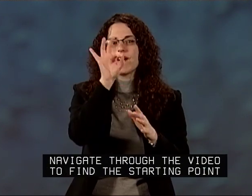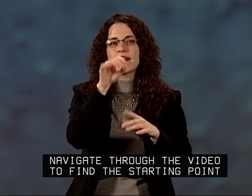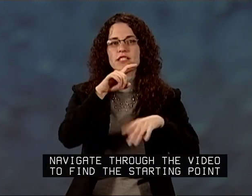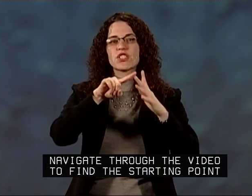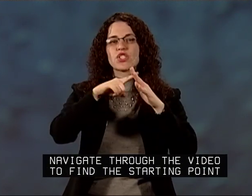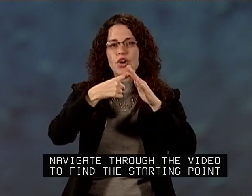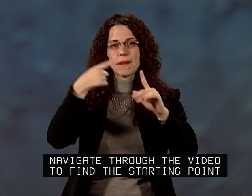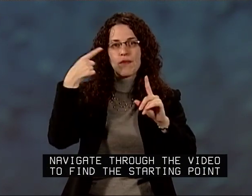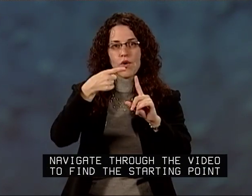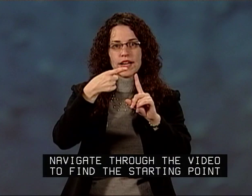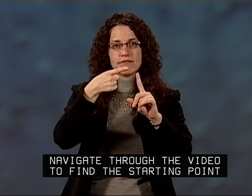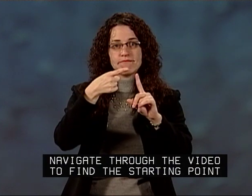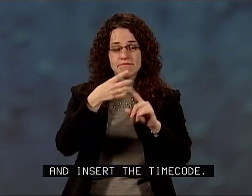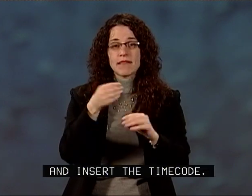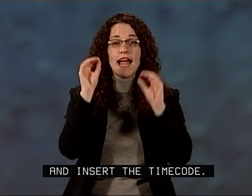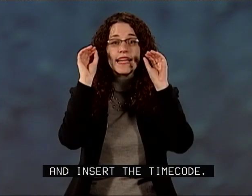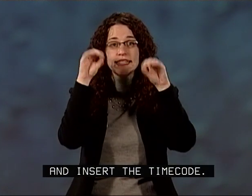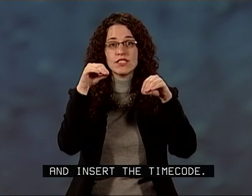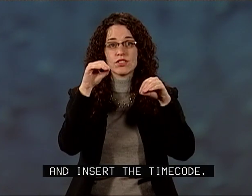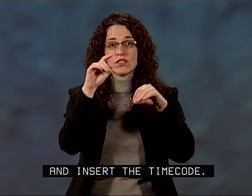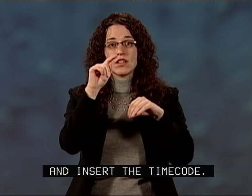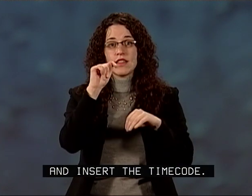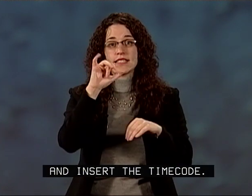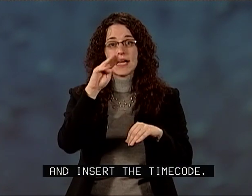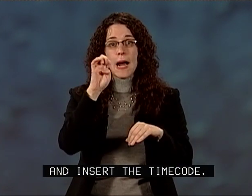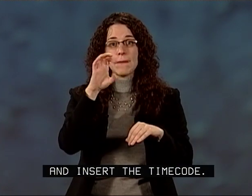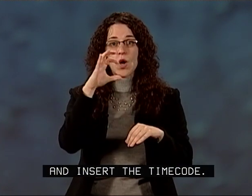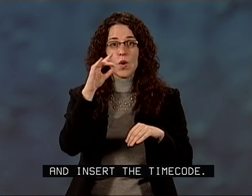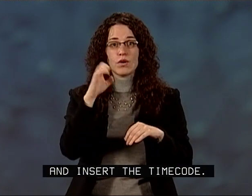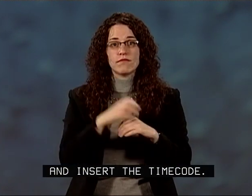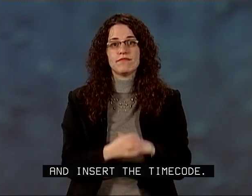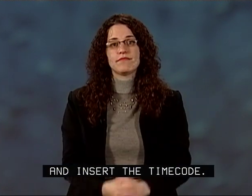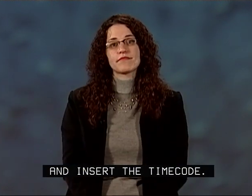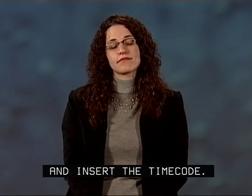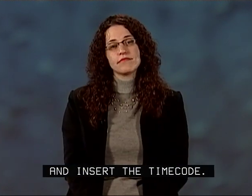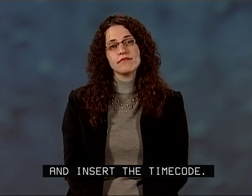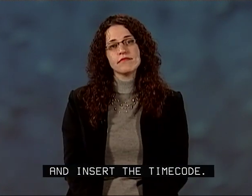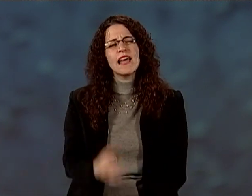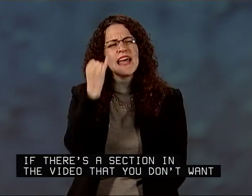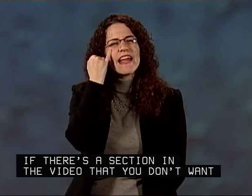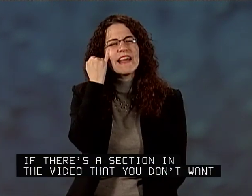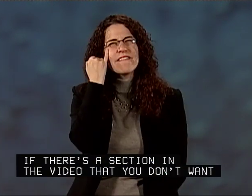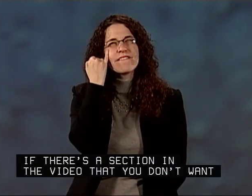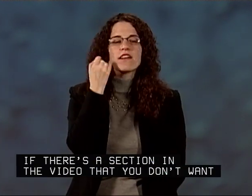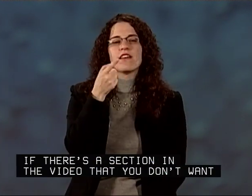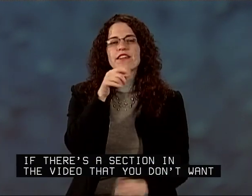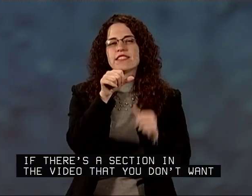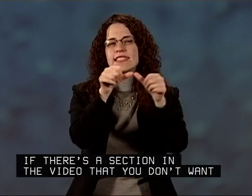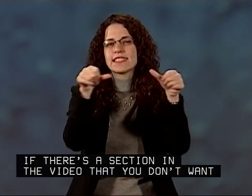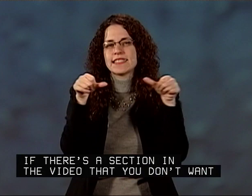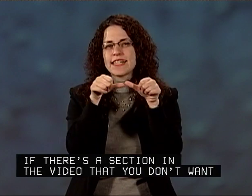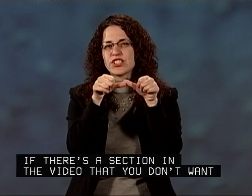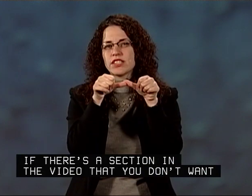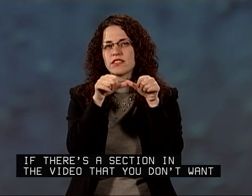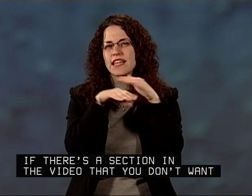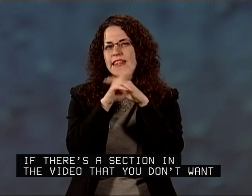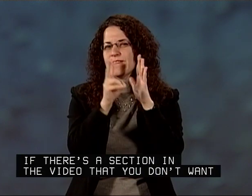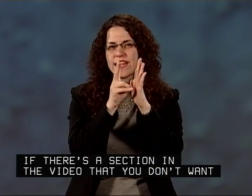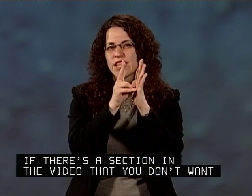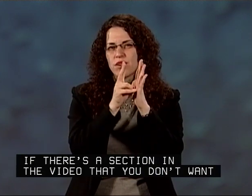find the starting point and insert the time code. If there's a section in the video